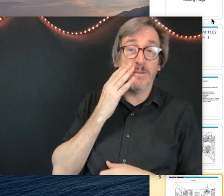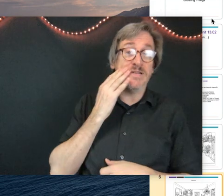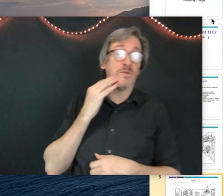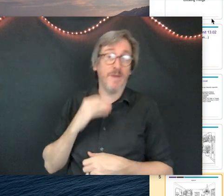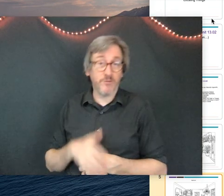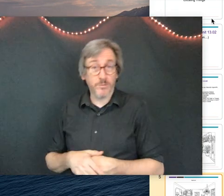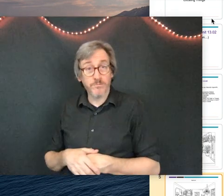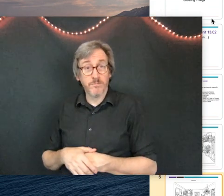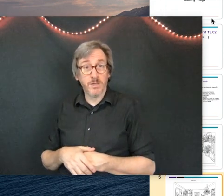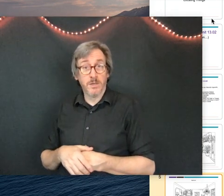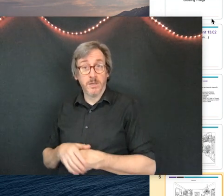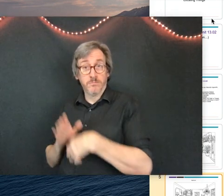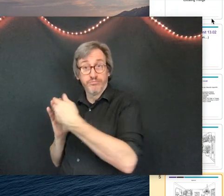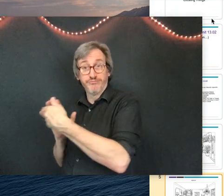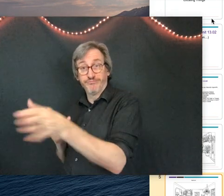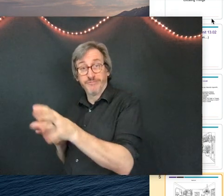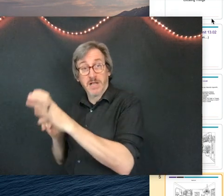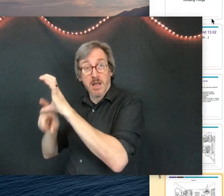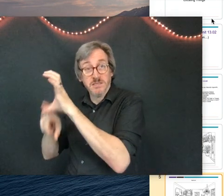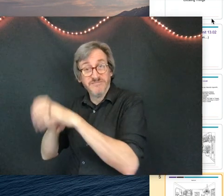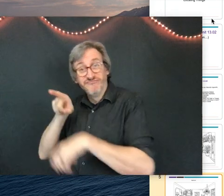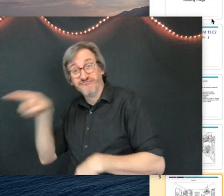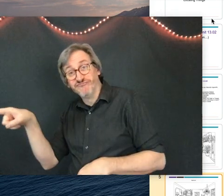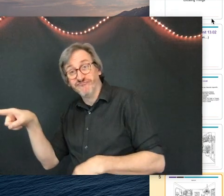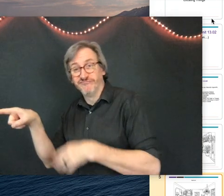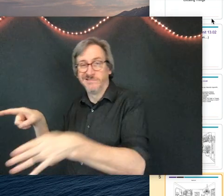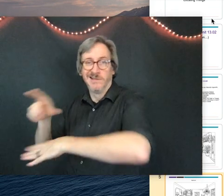Same can be done with bedroom.